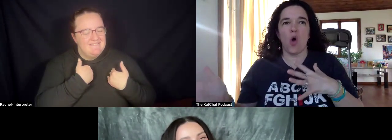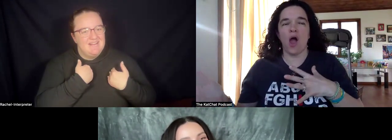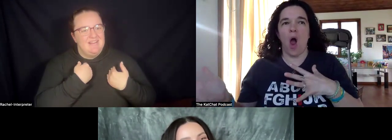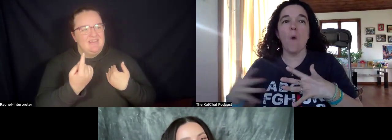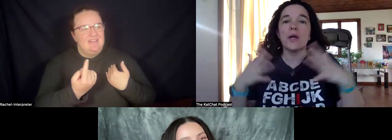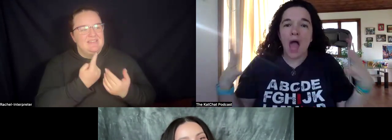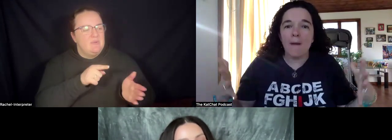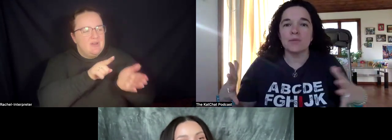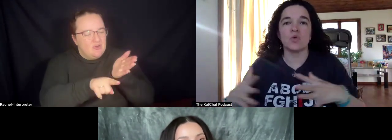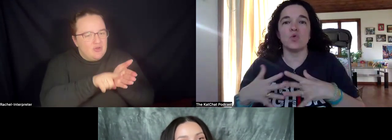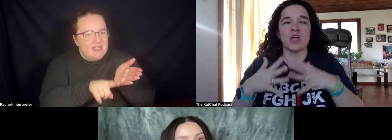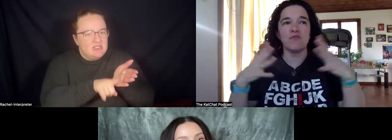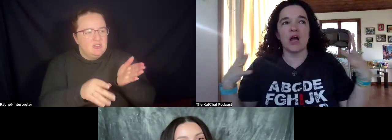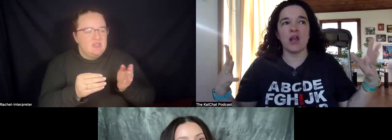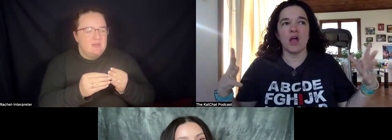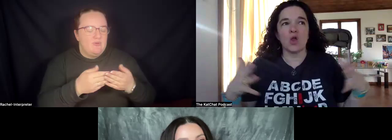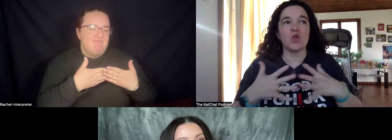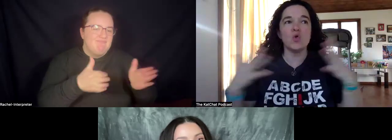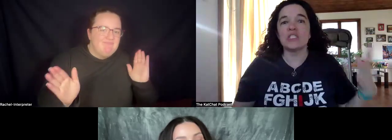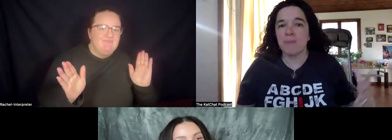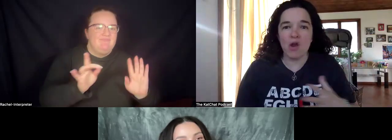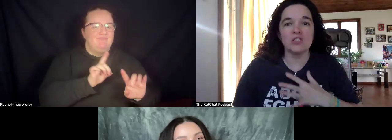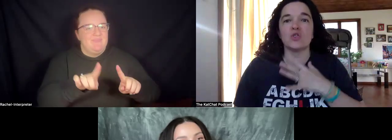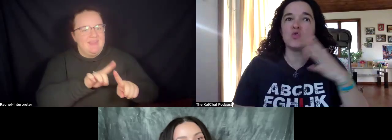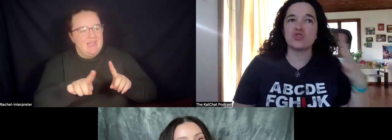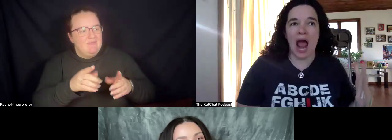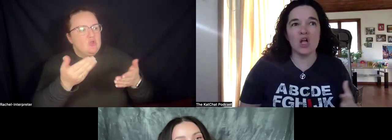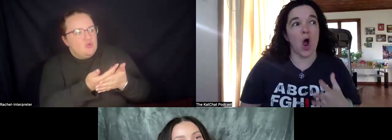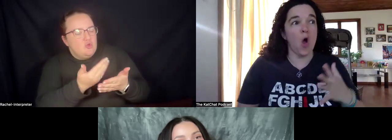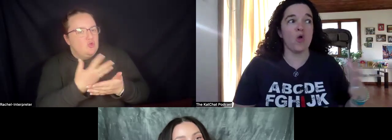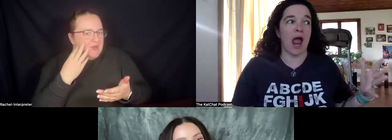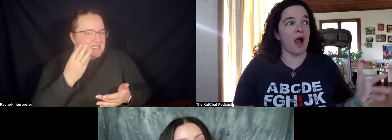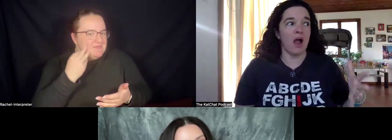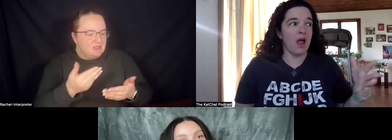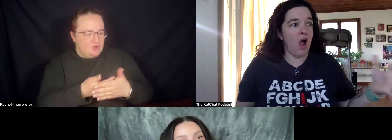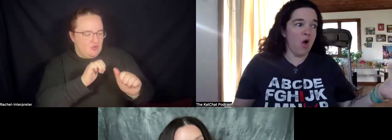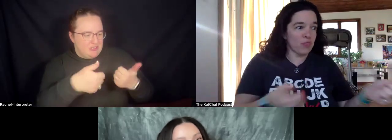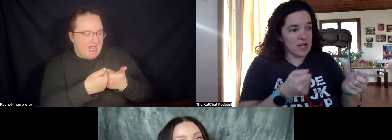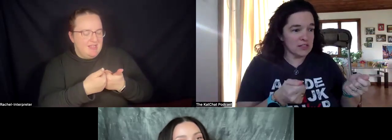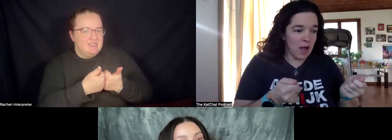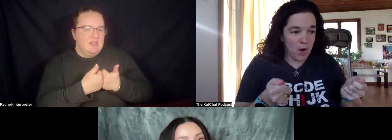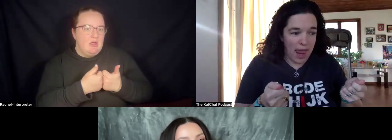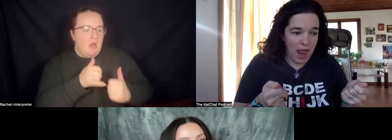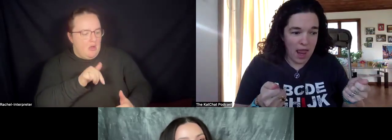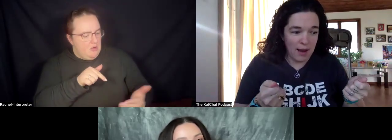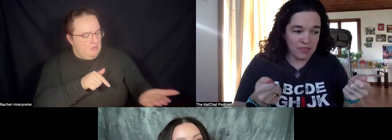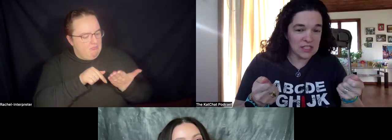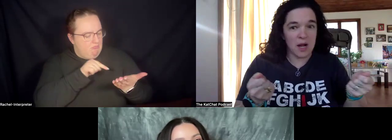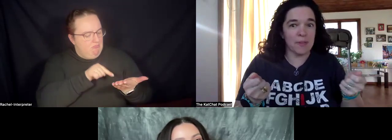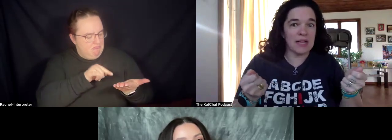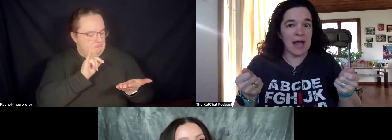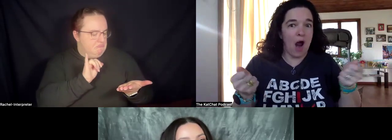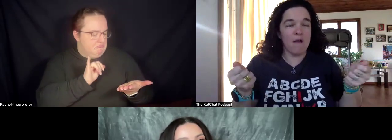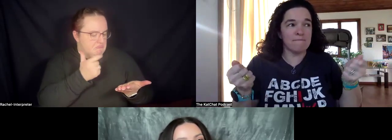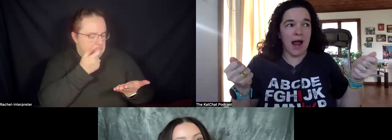research or open up to different new experience, new challenge. Oh, like, oh, this, okay, this